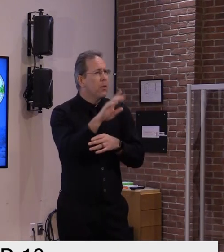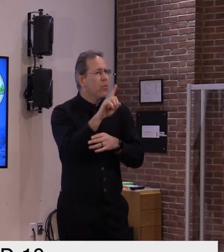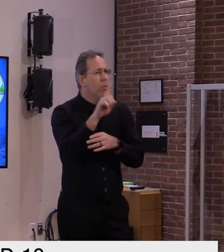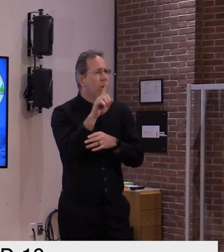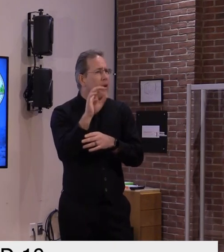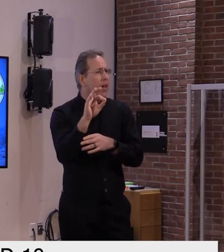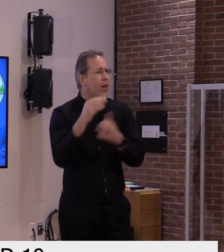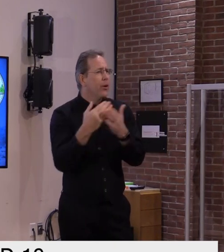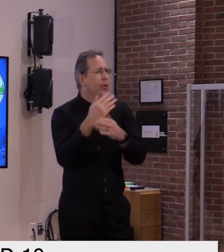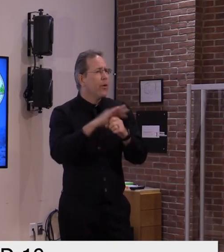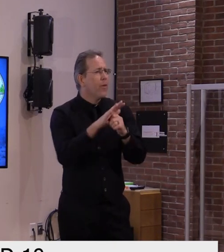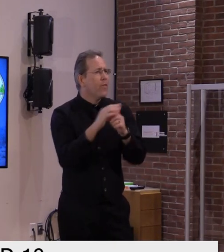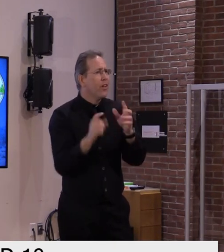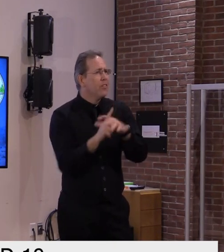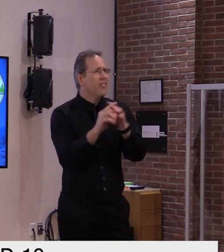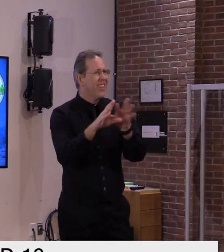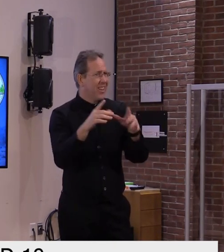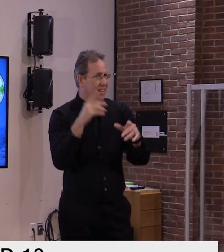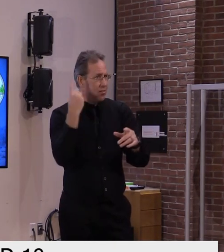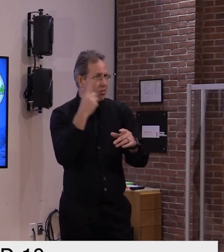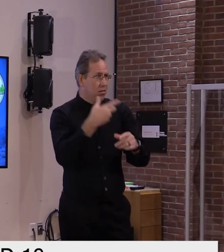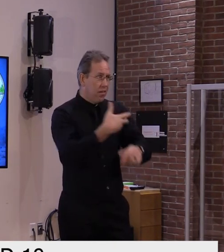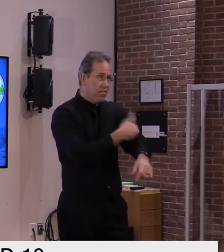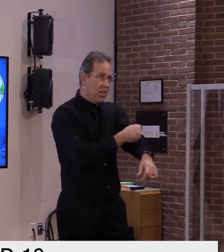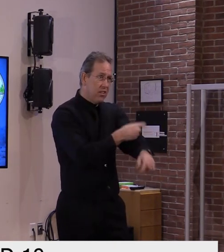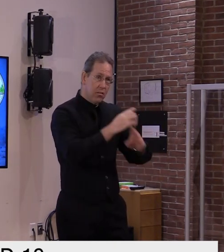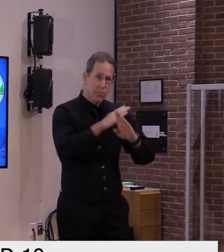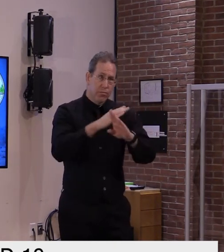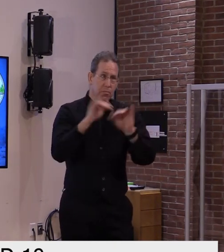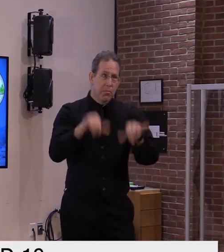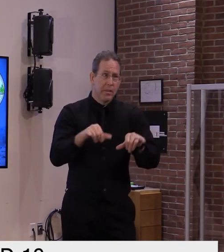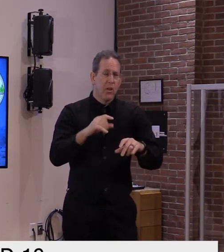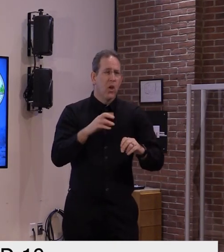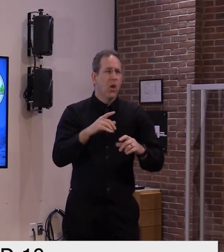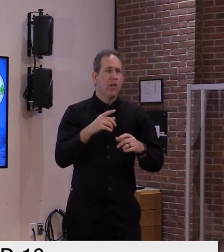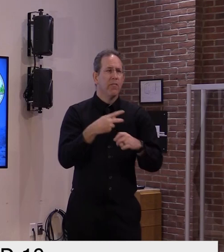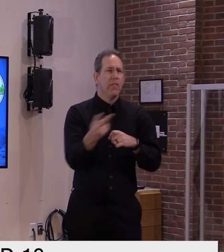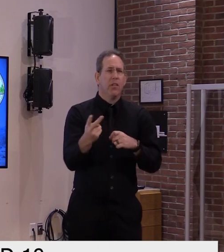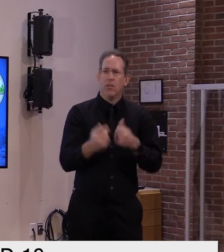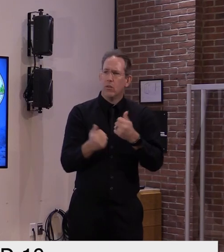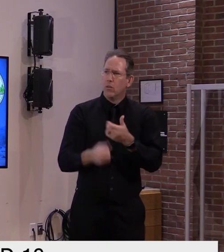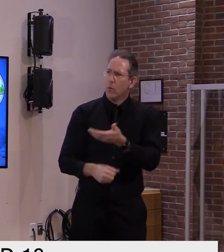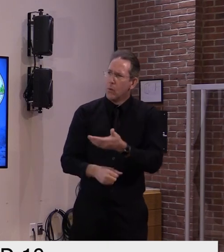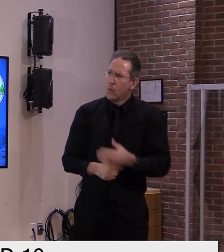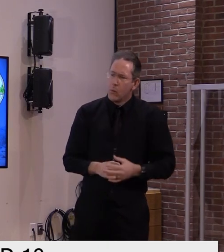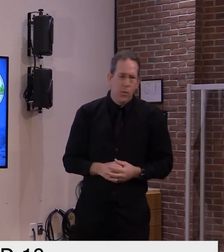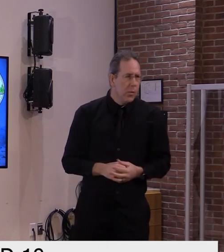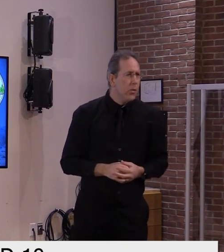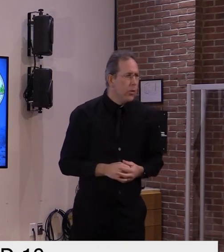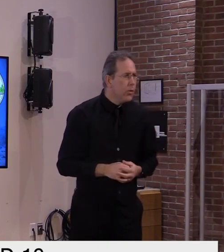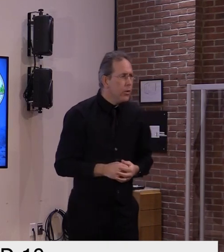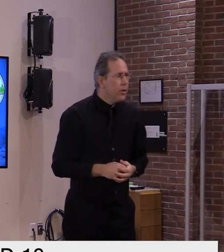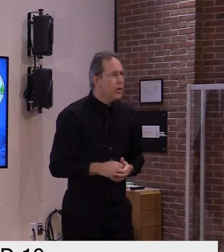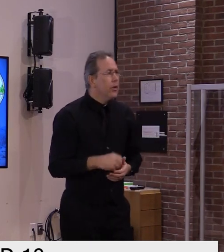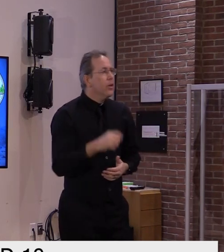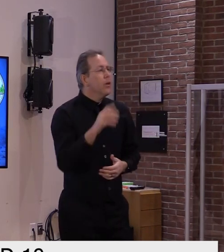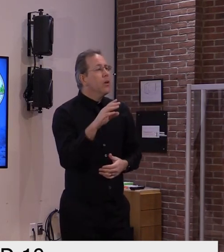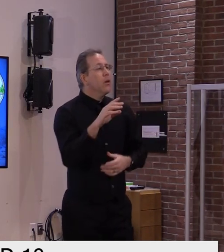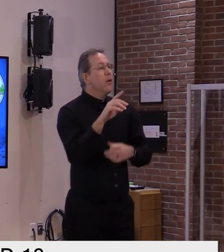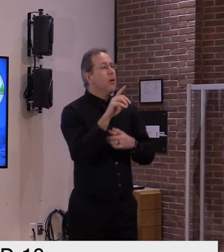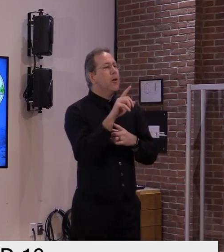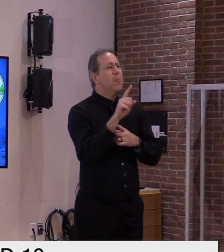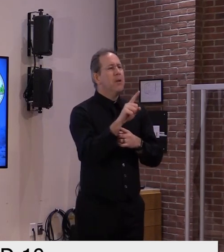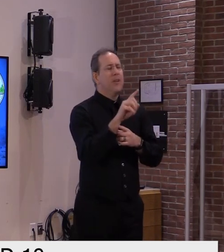So the early word with the UK variant is that the vaccine will still be effective, but that's very early word